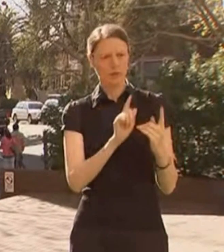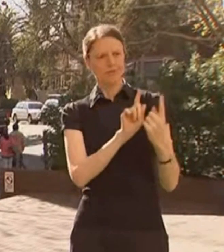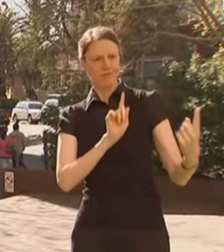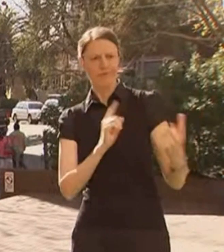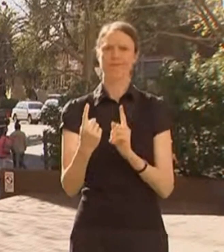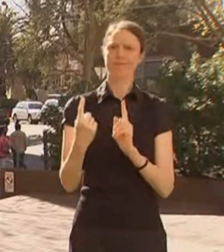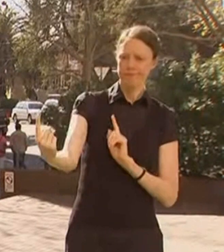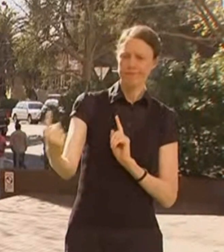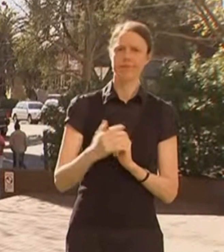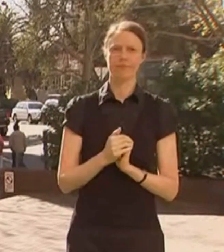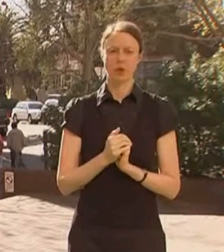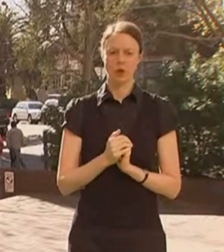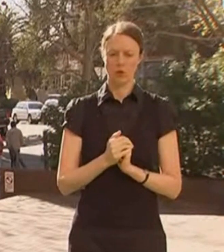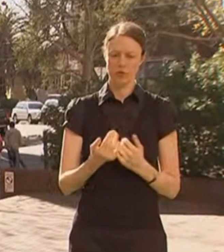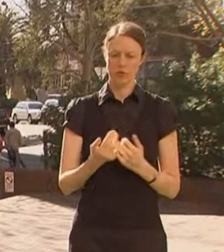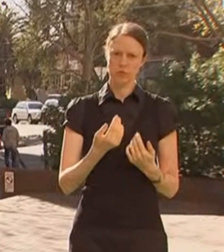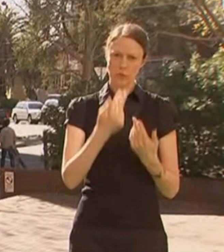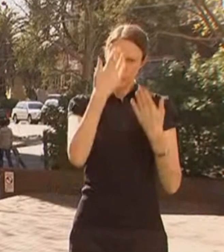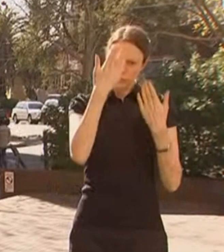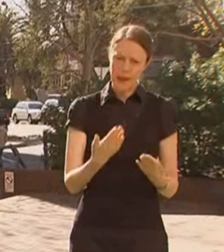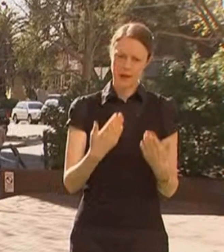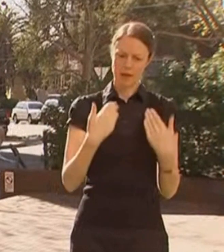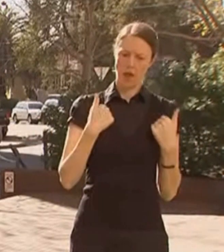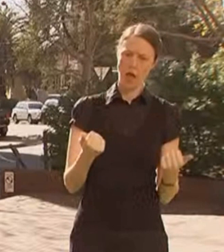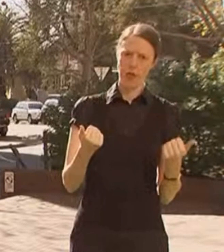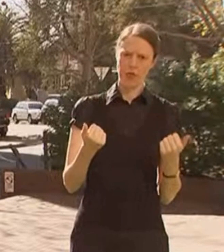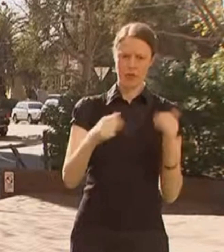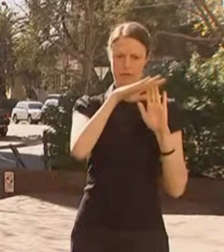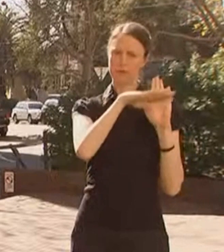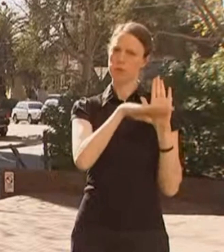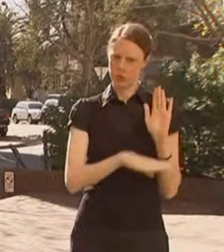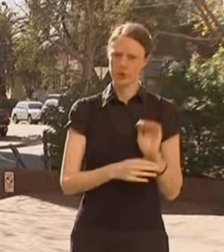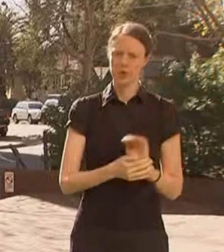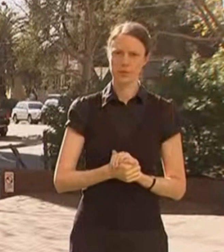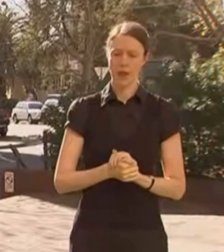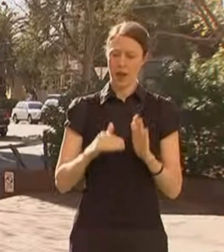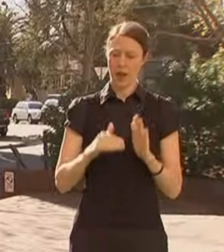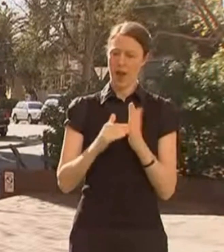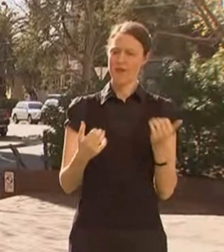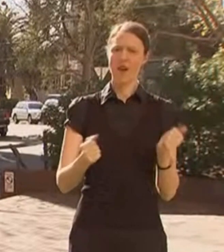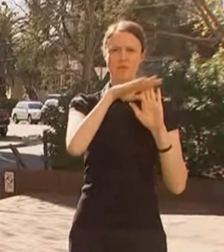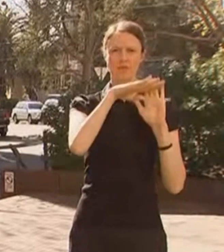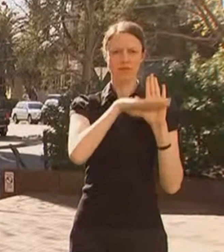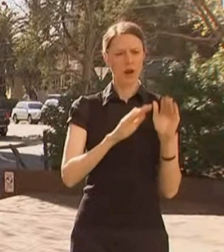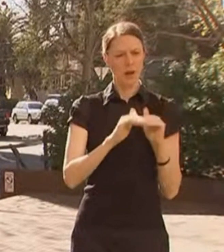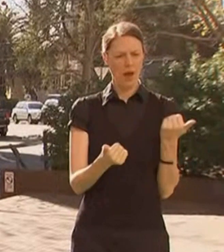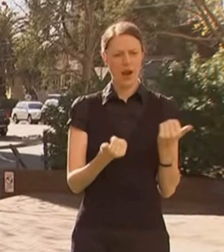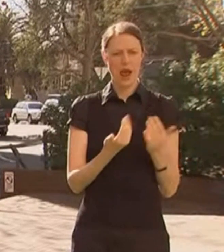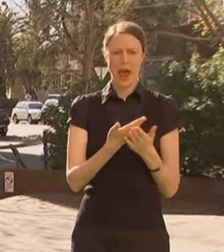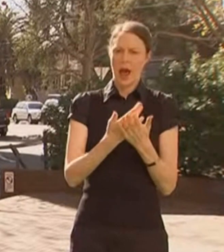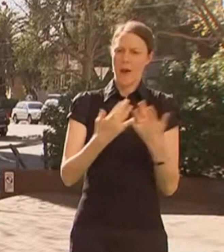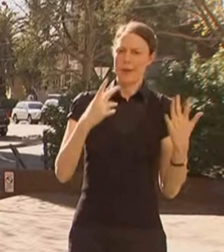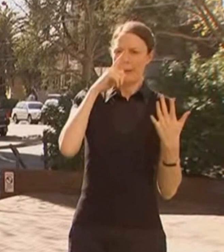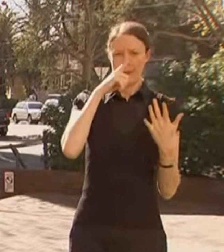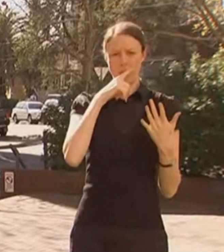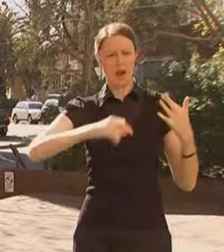small protest which would have been managed similarly to the small protests that took place during the course of this week, where people respected